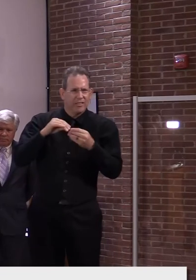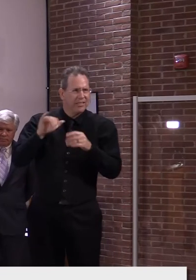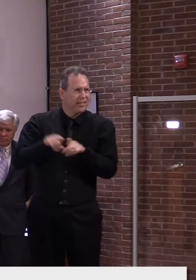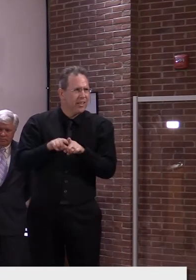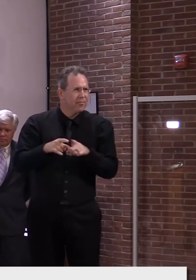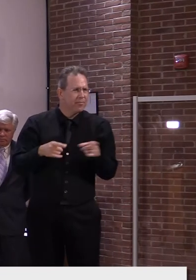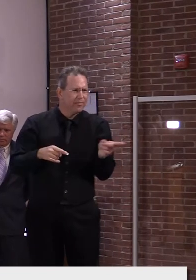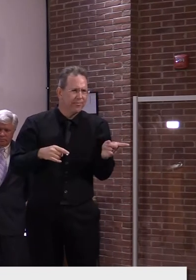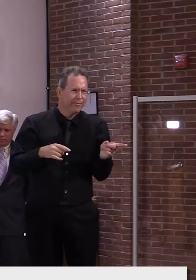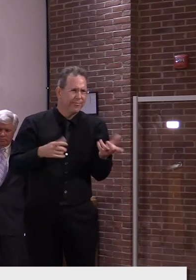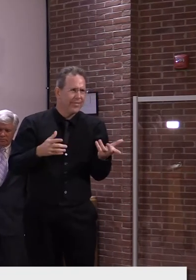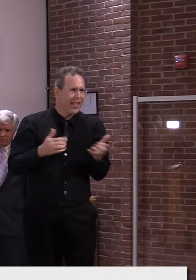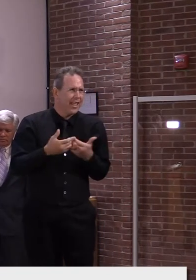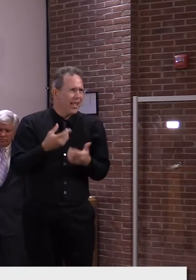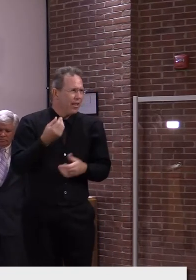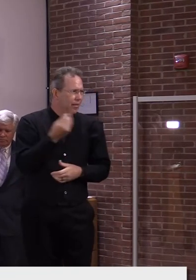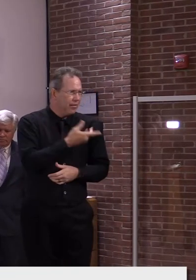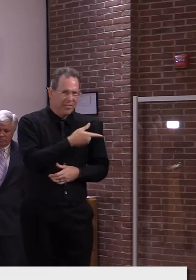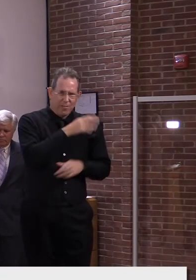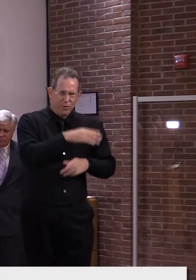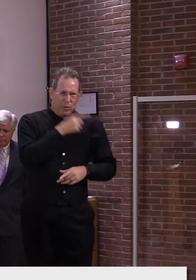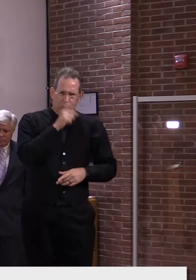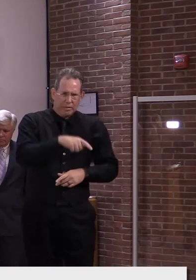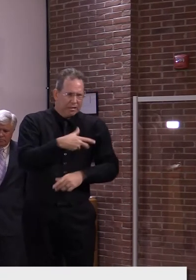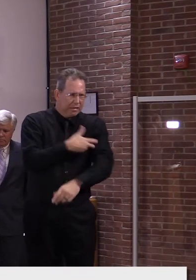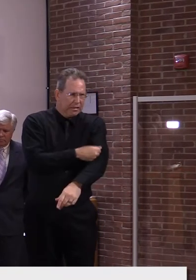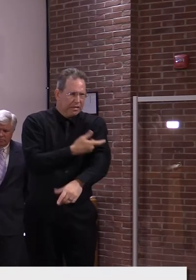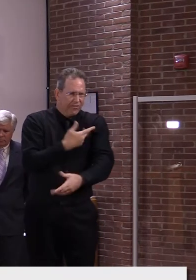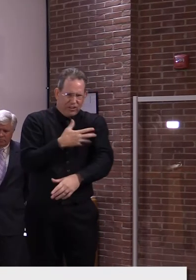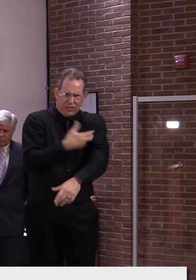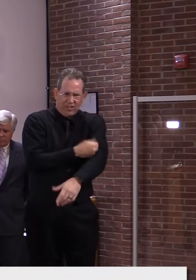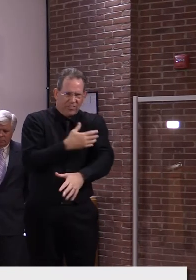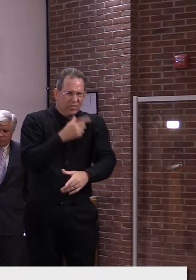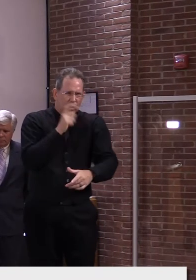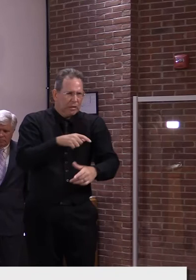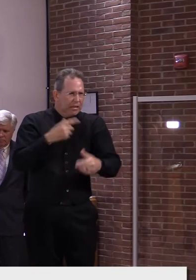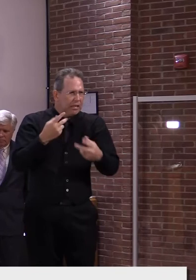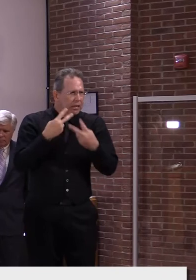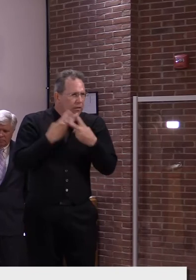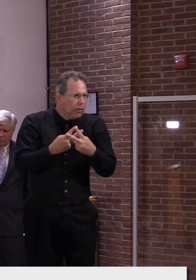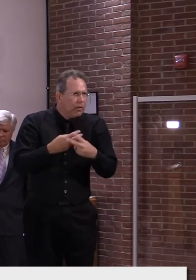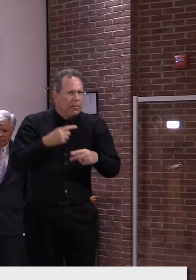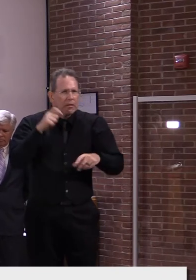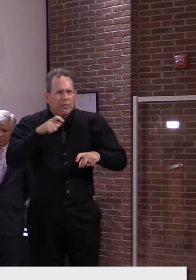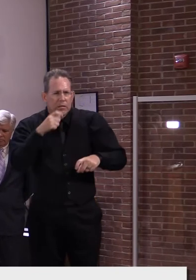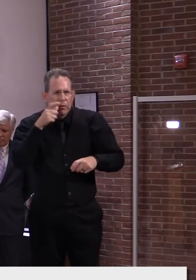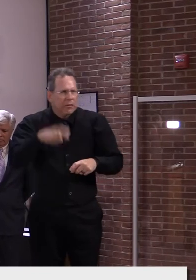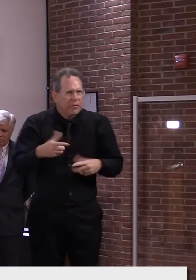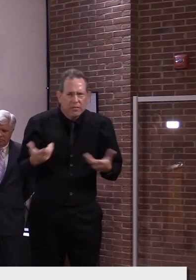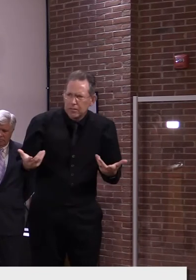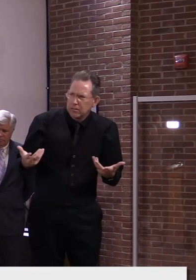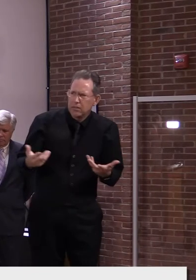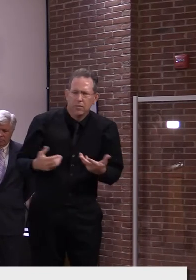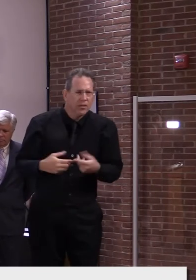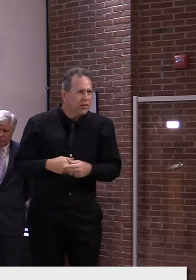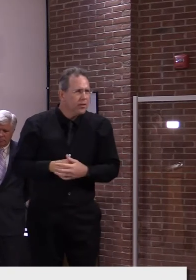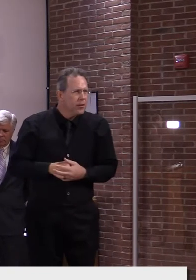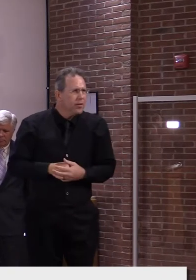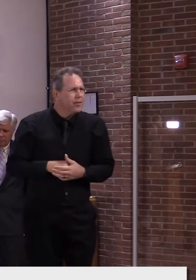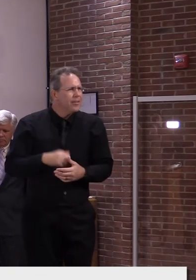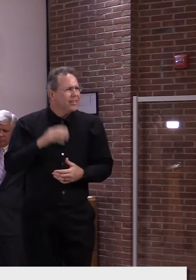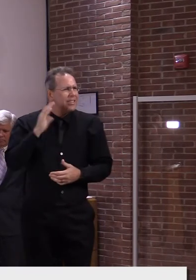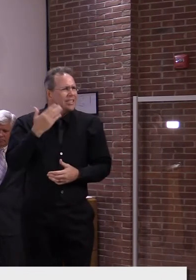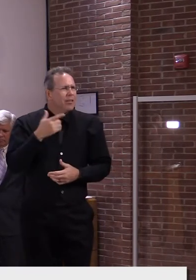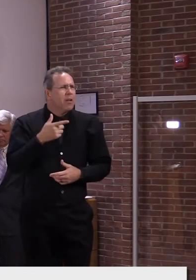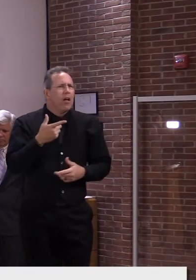medical need anymore, and that it was a move to be able to bill out another service. I'm